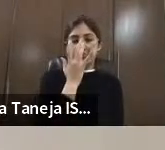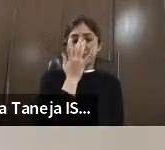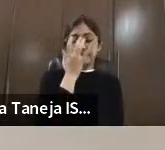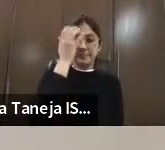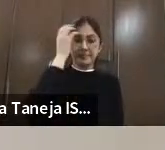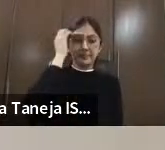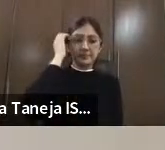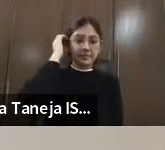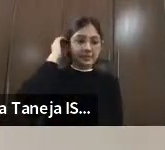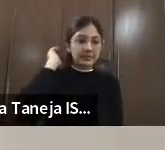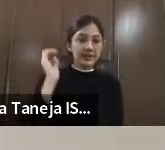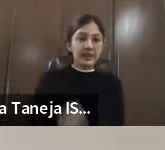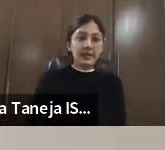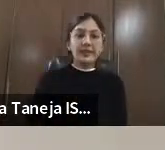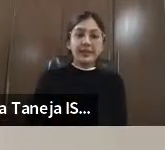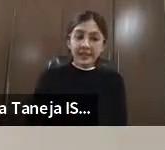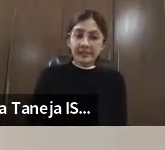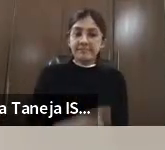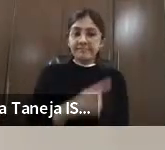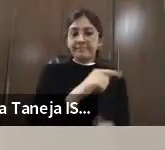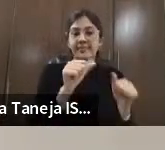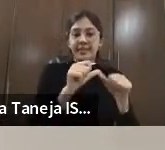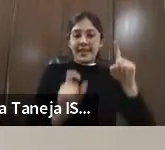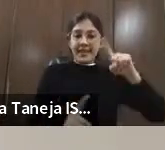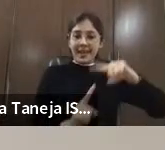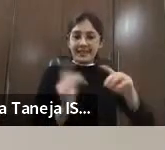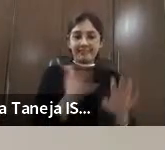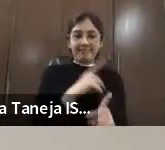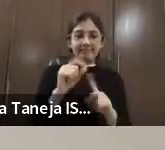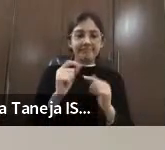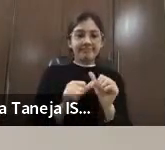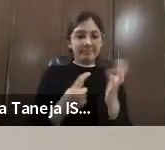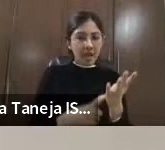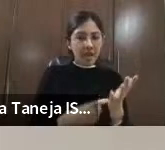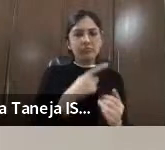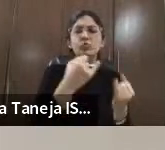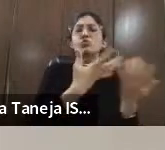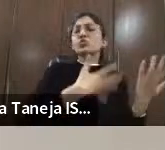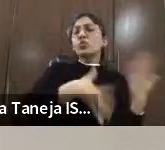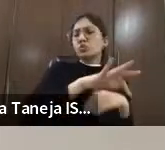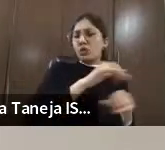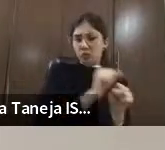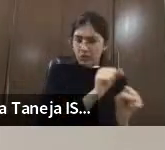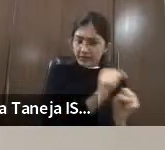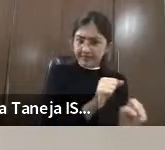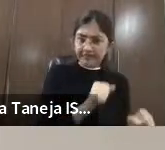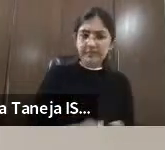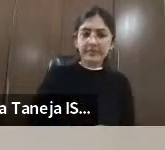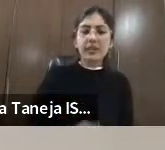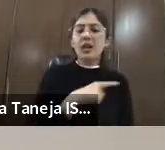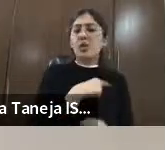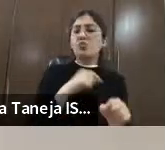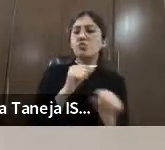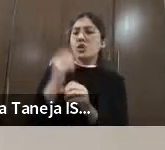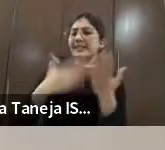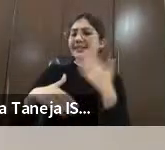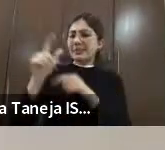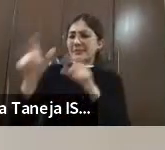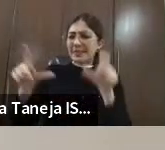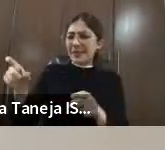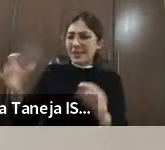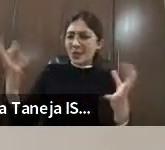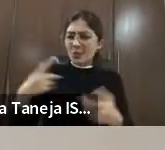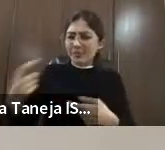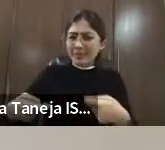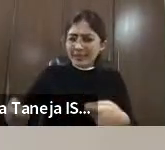Alliance to Promote Abilities and Rehabilitation, in short ATPAR, is a social enterprise. We work with entrepreneurs with disabilities and persons with disabilities and